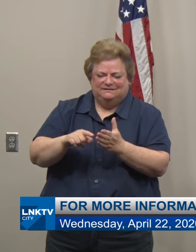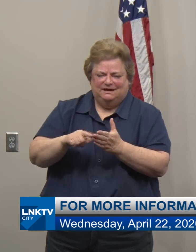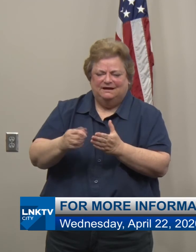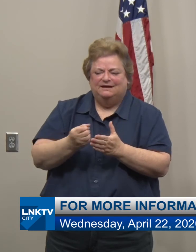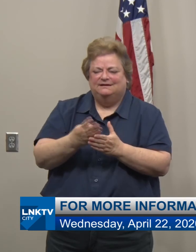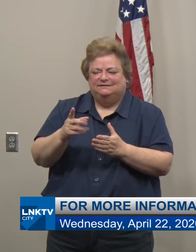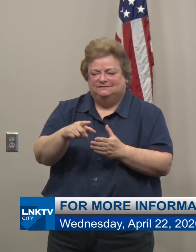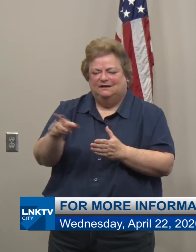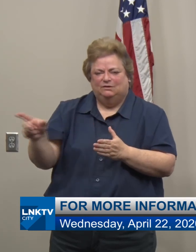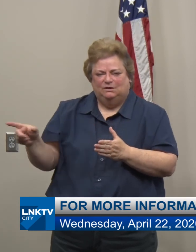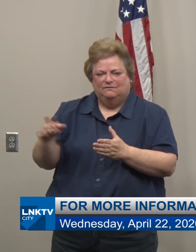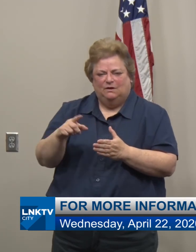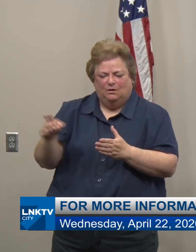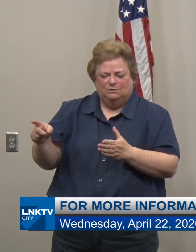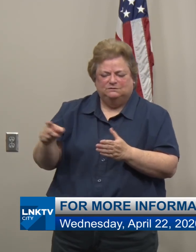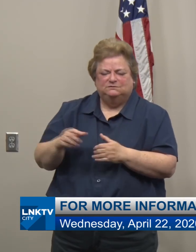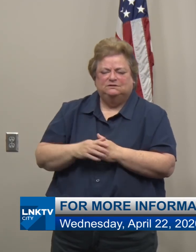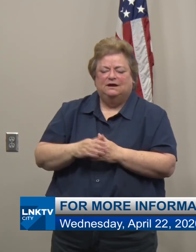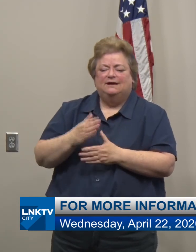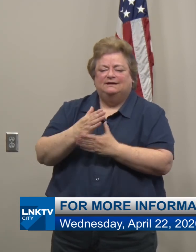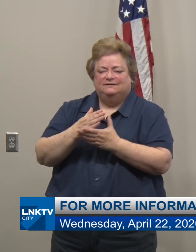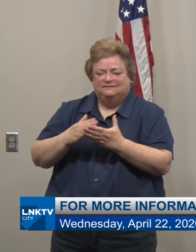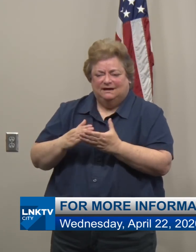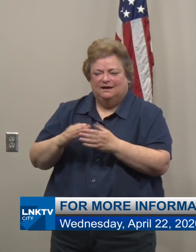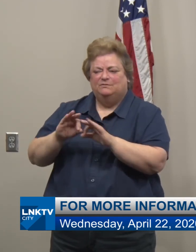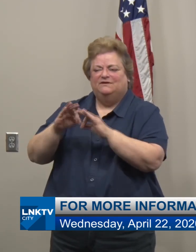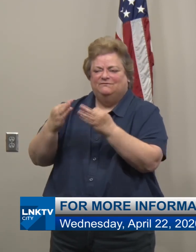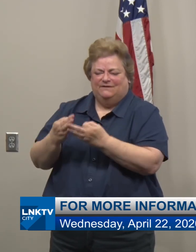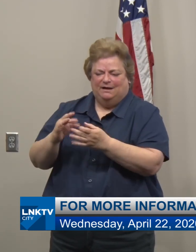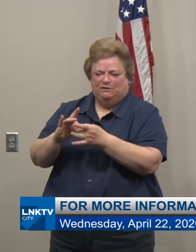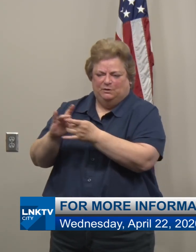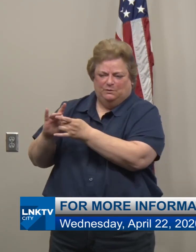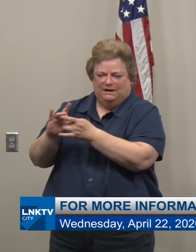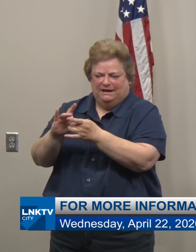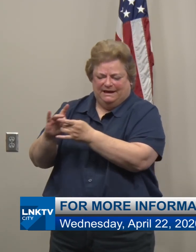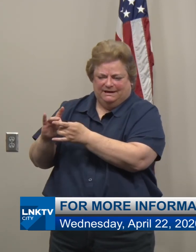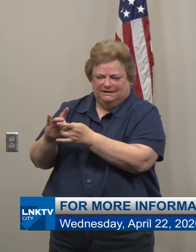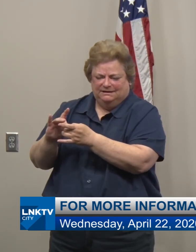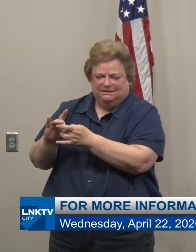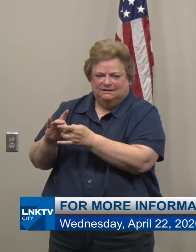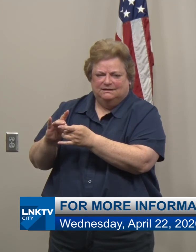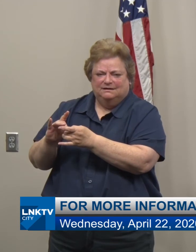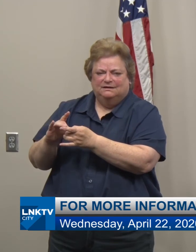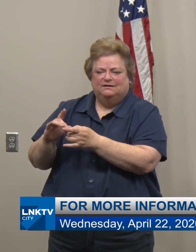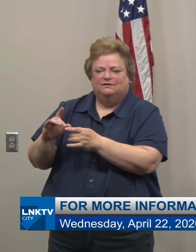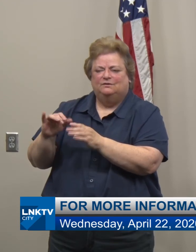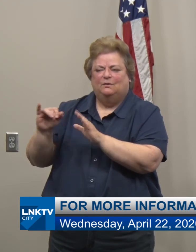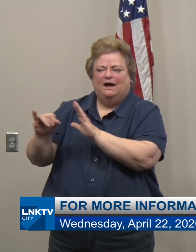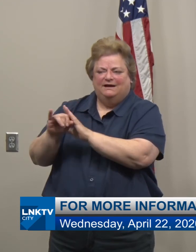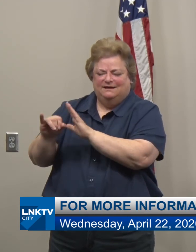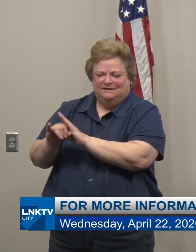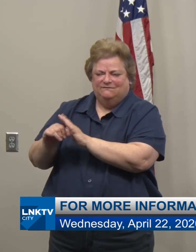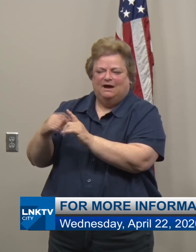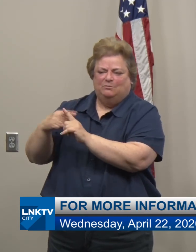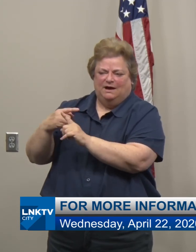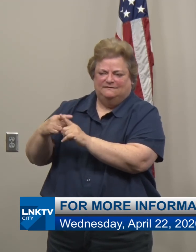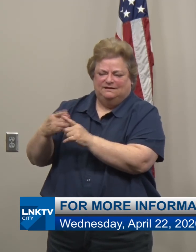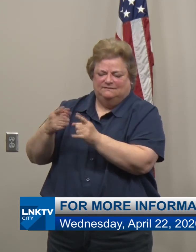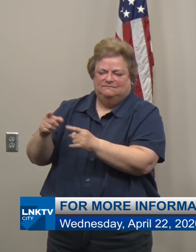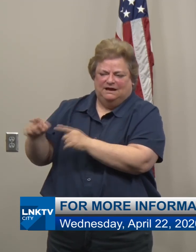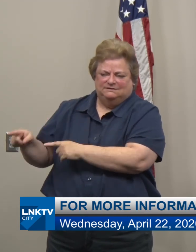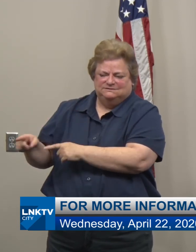of those areas. Some were family related also to identified positive cases.